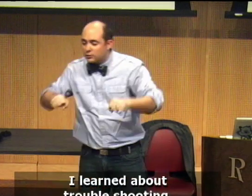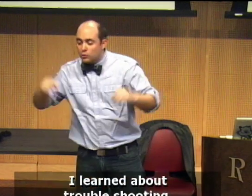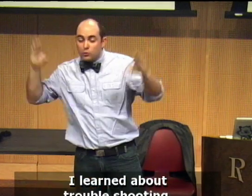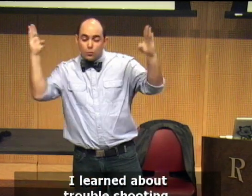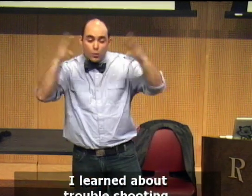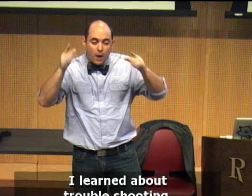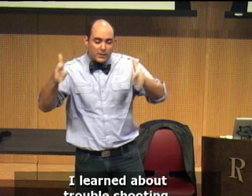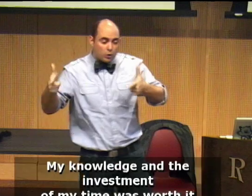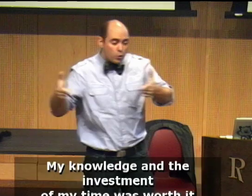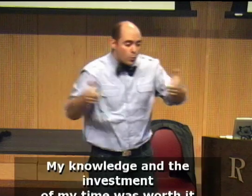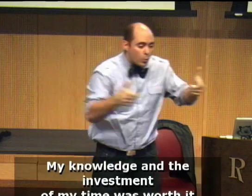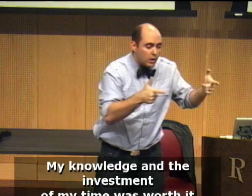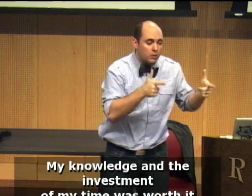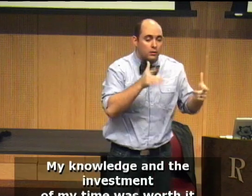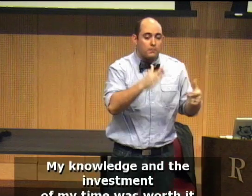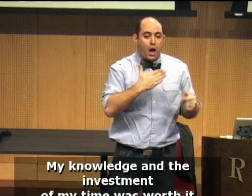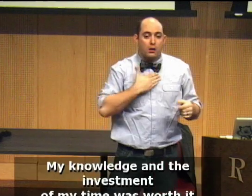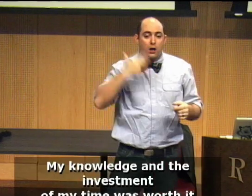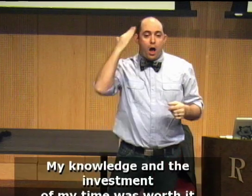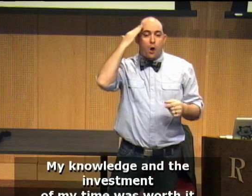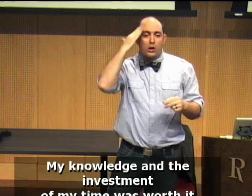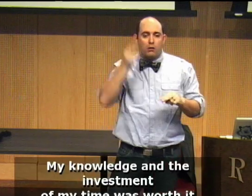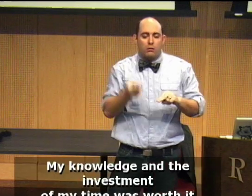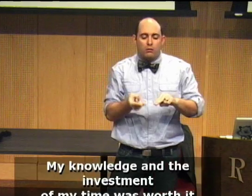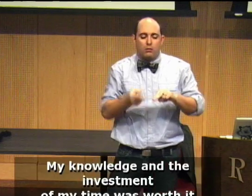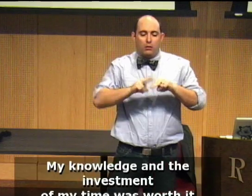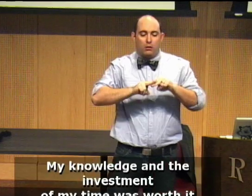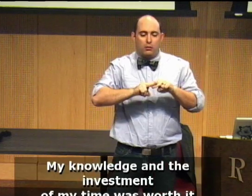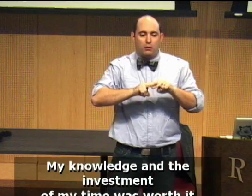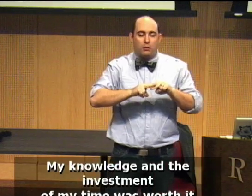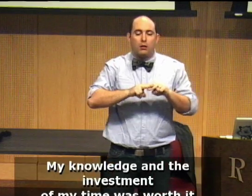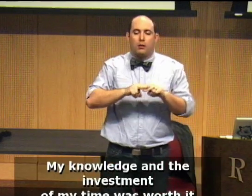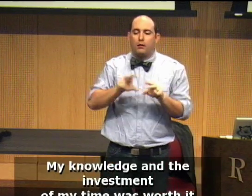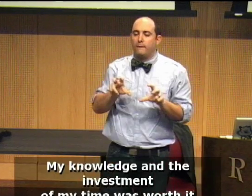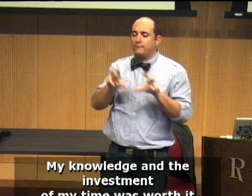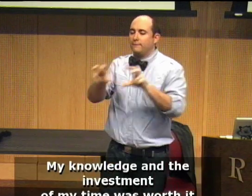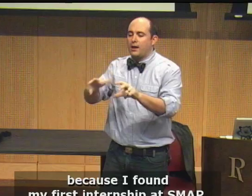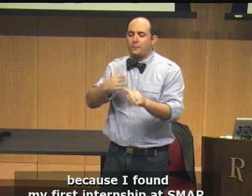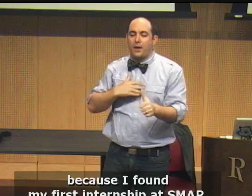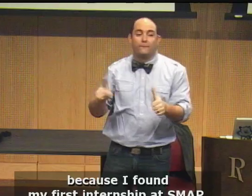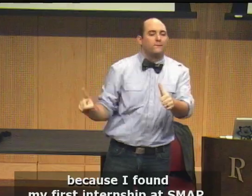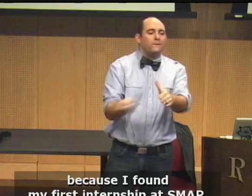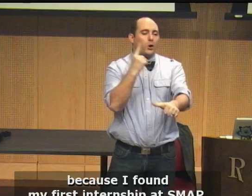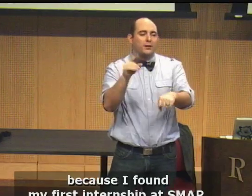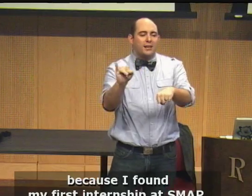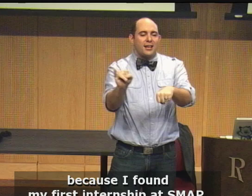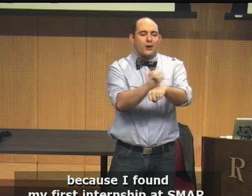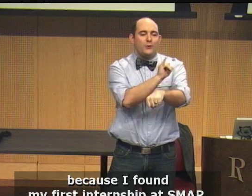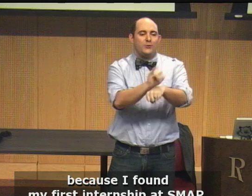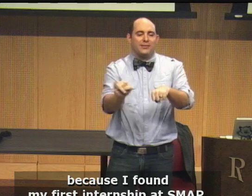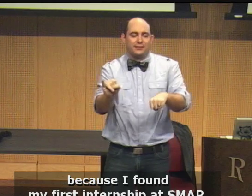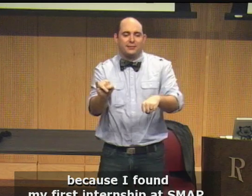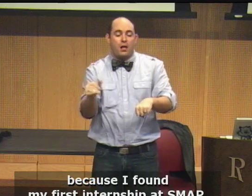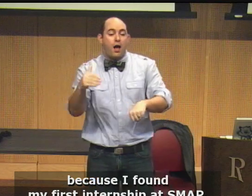troubleshooting. My knowledge and the investment of my time was worth it because I found my first internship